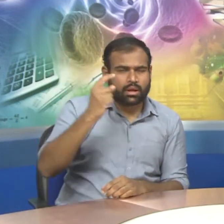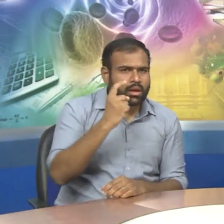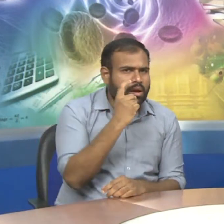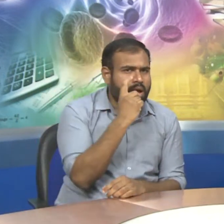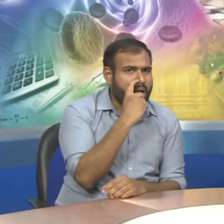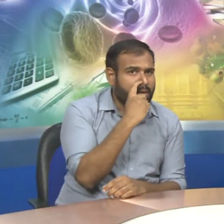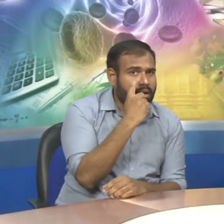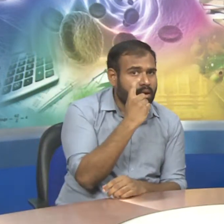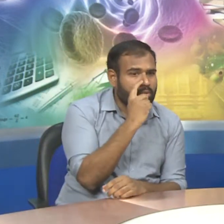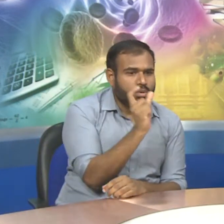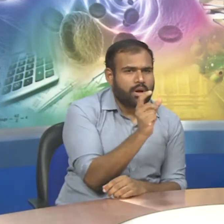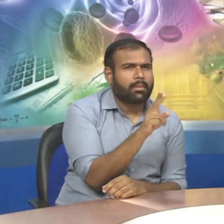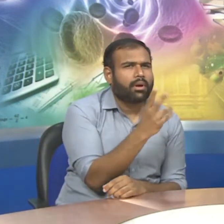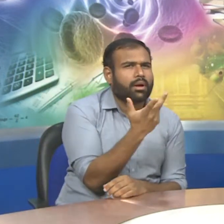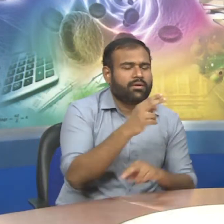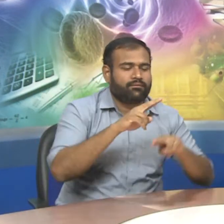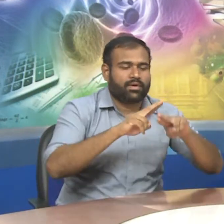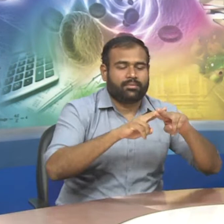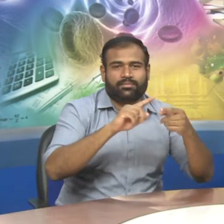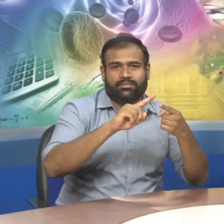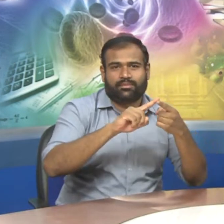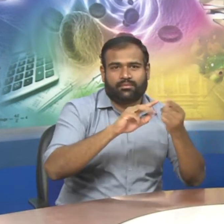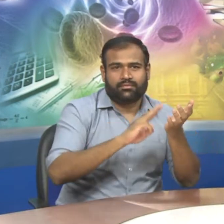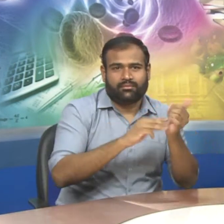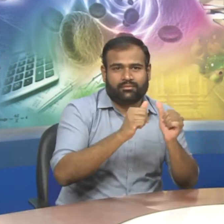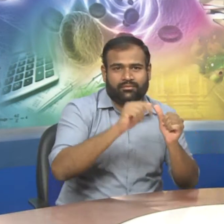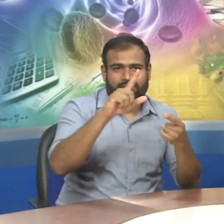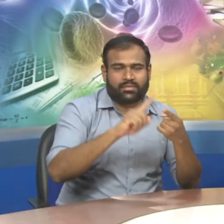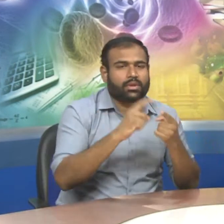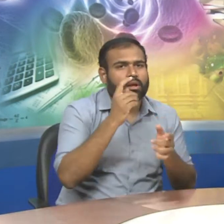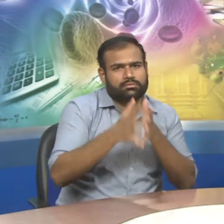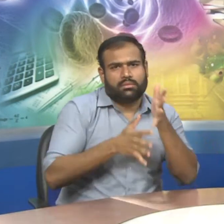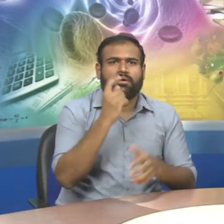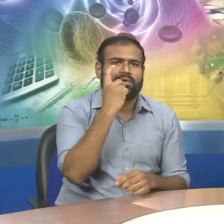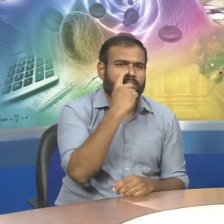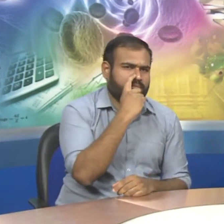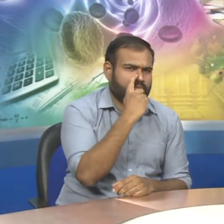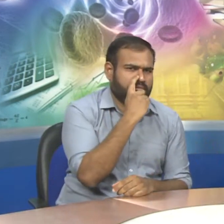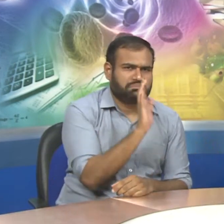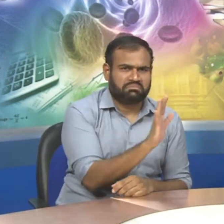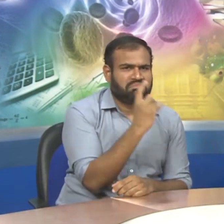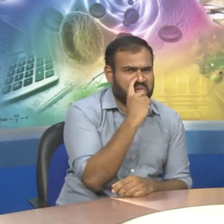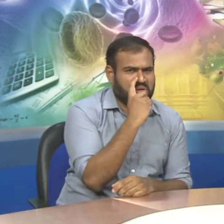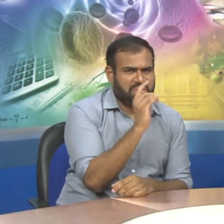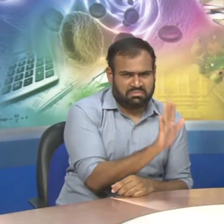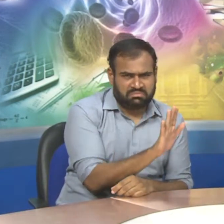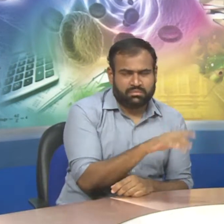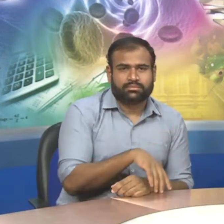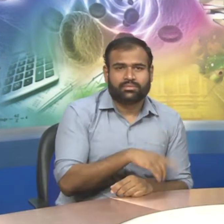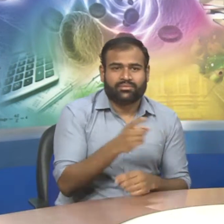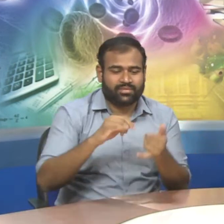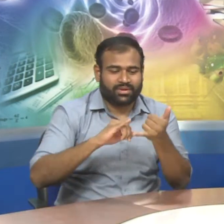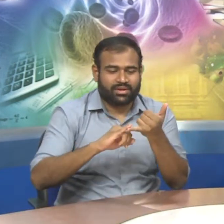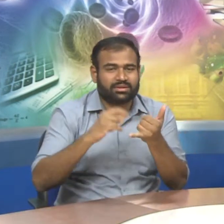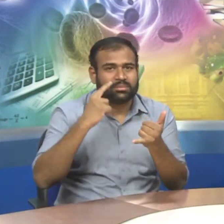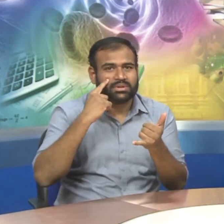sister. You know, this touching on the nose, this is female. Then